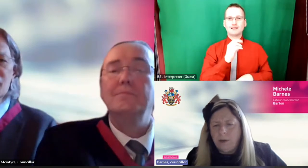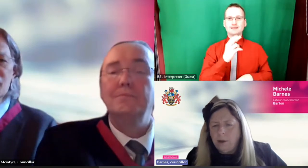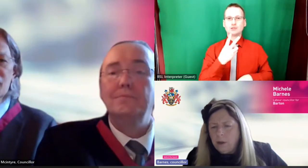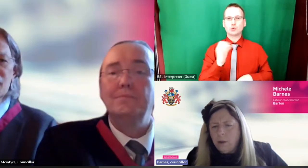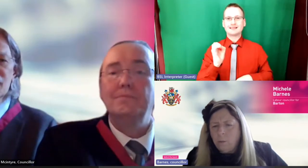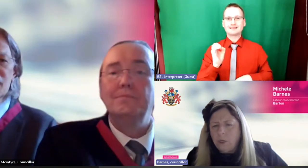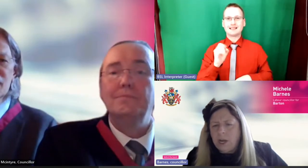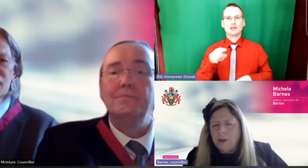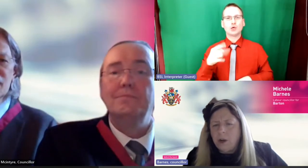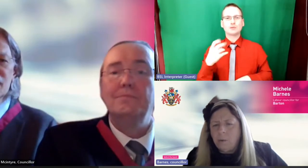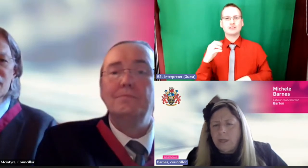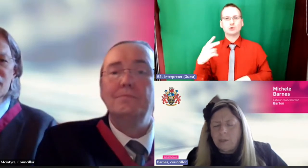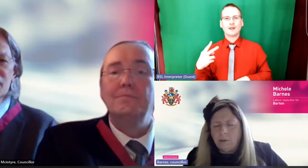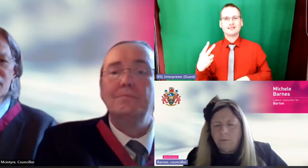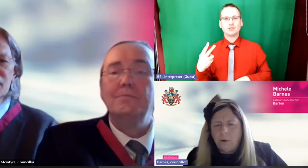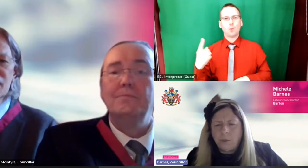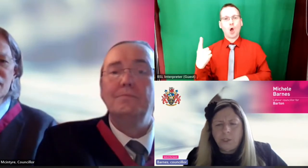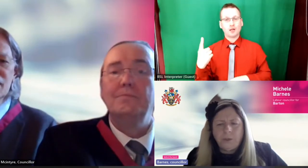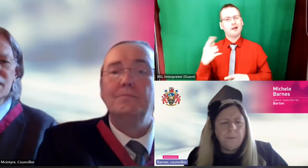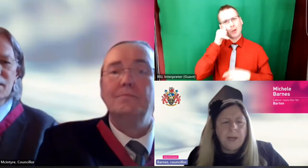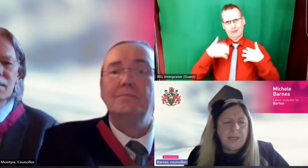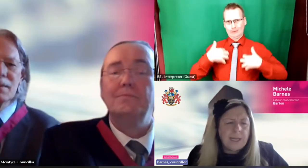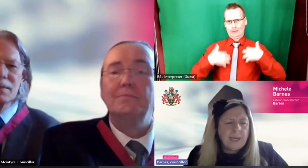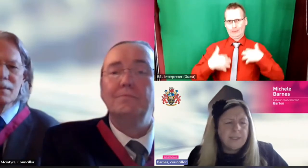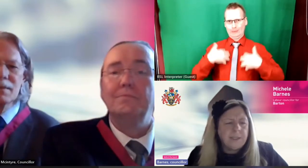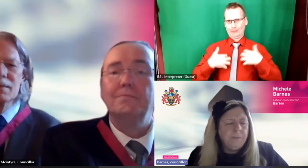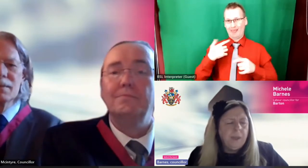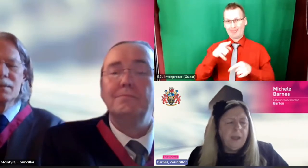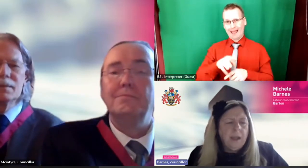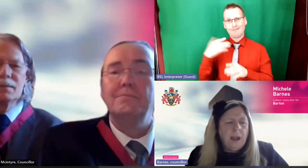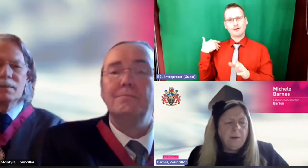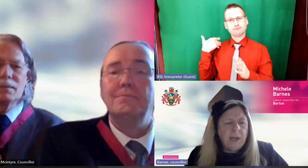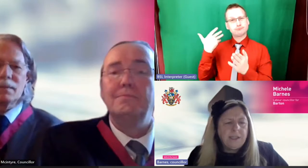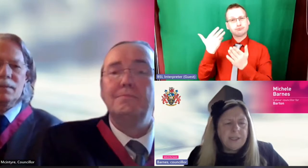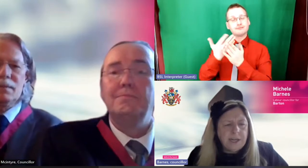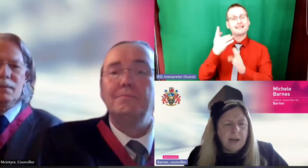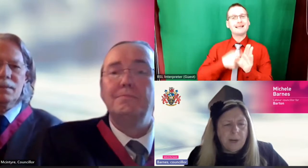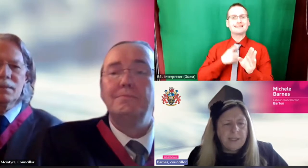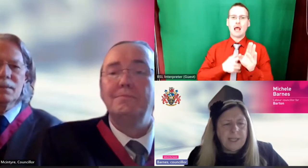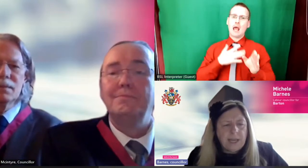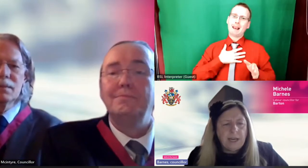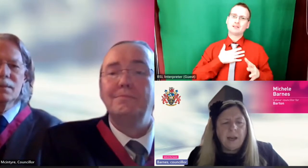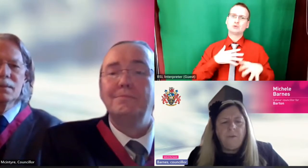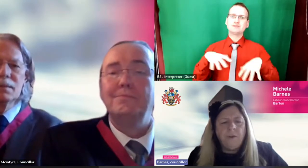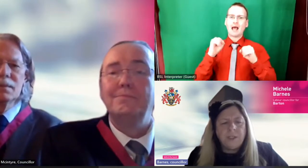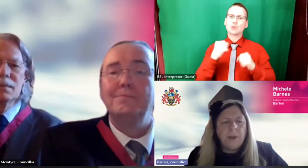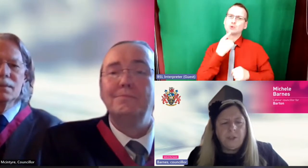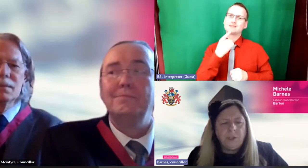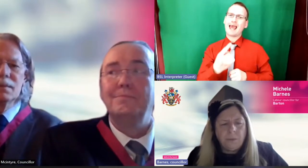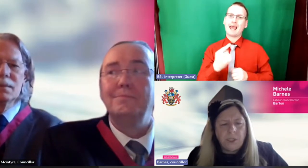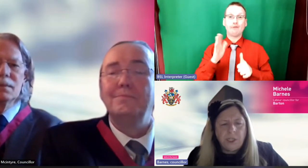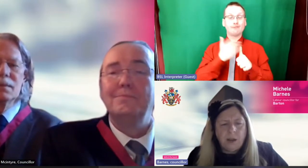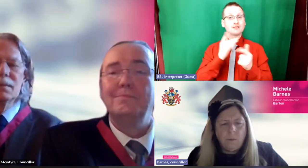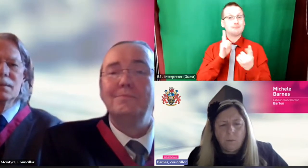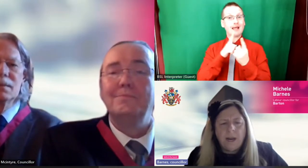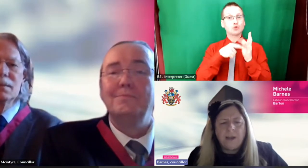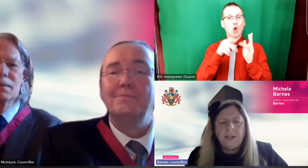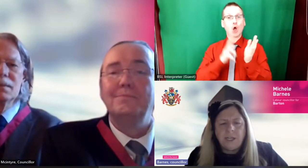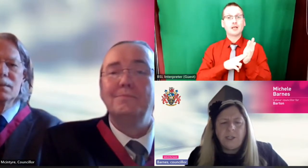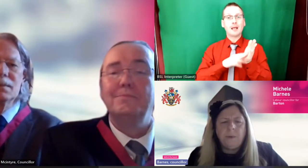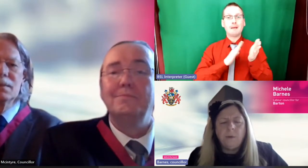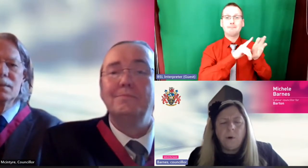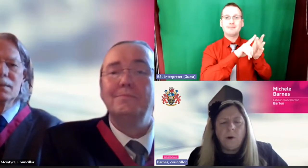2020-21, which I know he has looked forward to for many years. I would like to start by saying I first met John and Michelle when